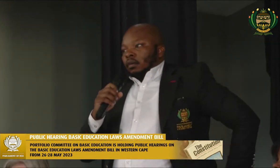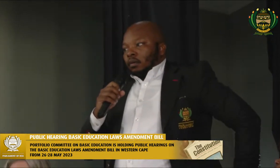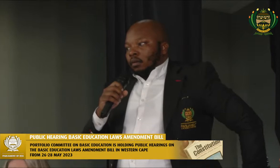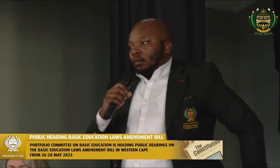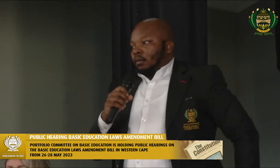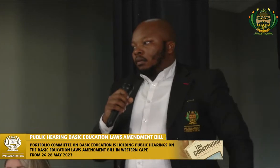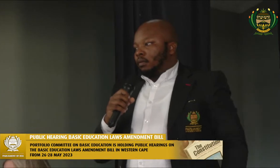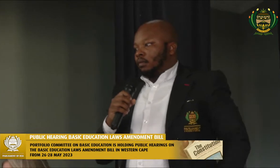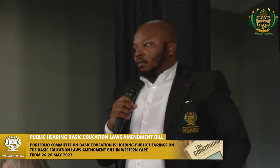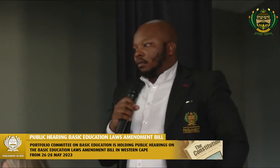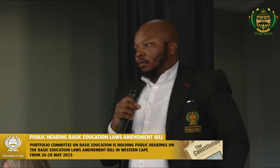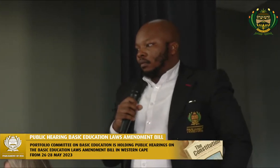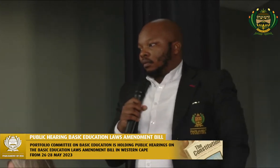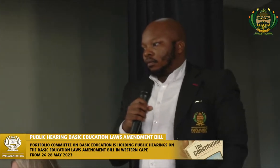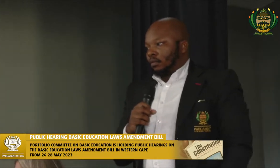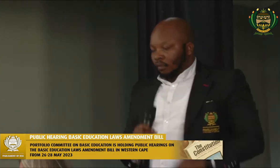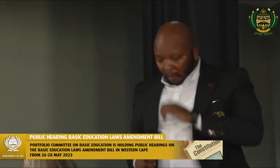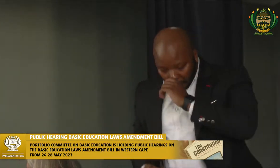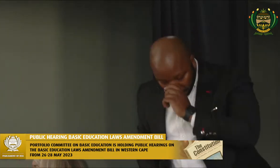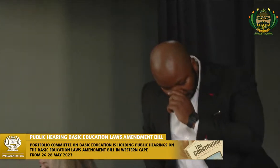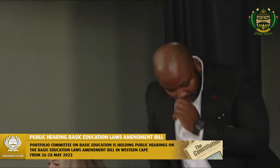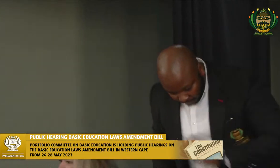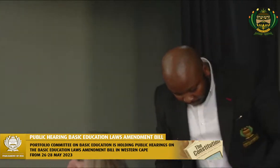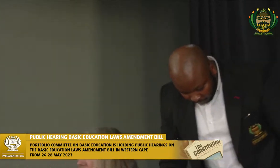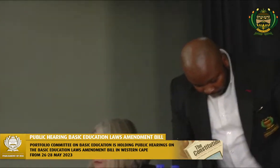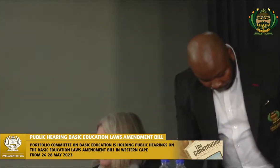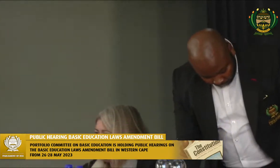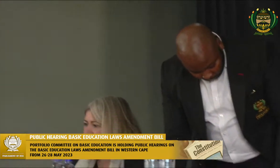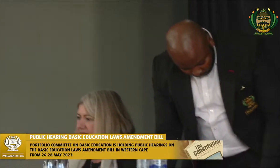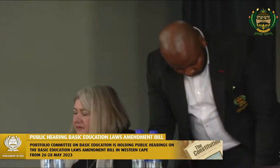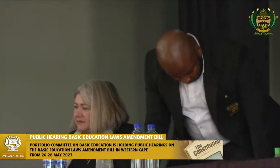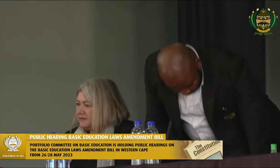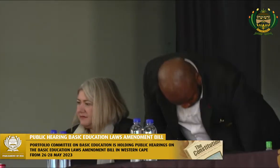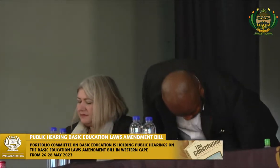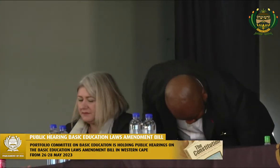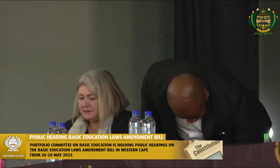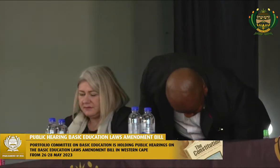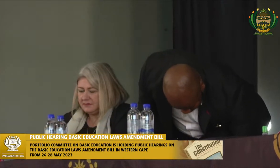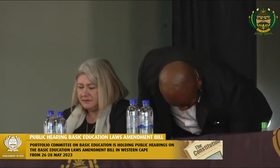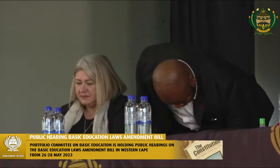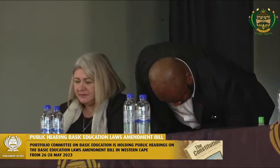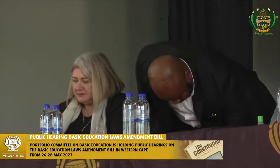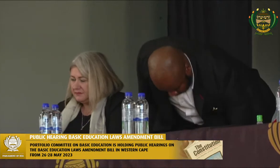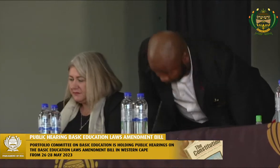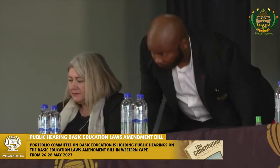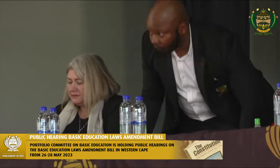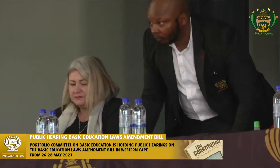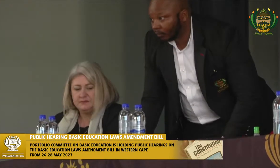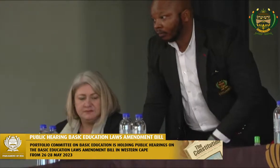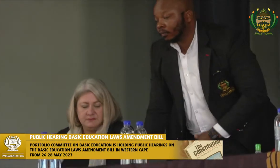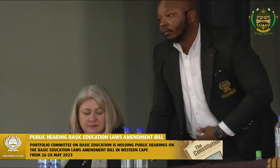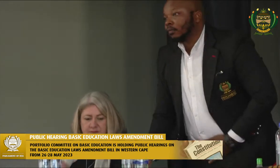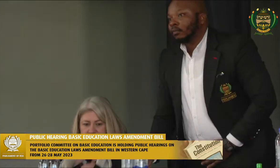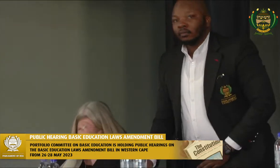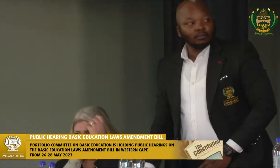Molweni nonke igama lam ndinguma mufansi ndisuka eMpuma Koloni dizile namhlanje zonamkela apha.